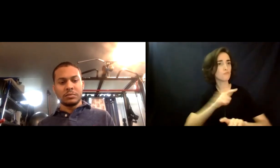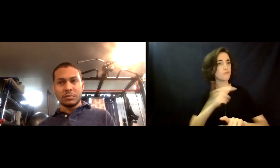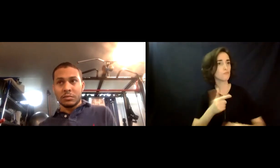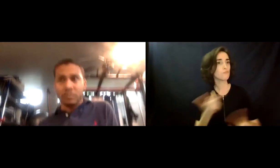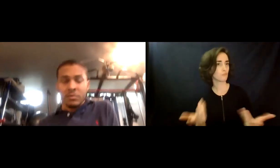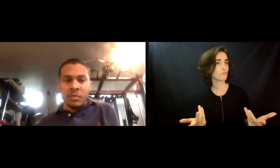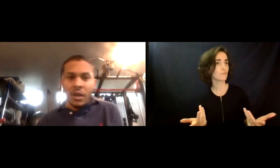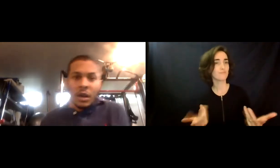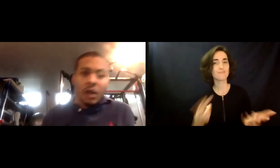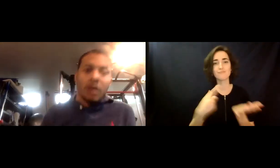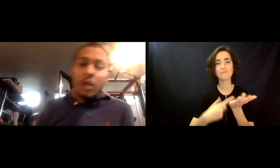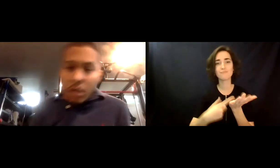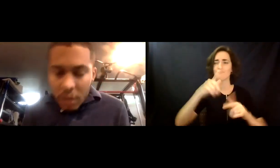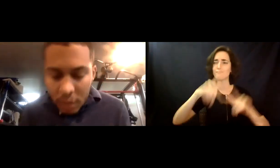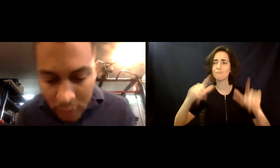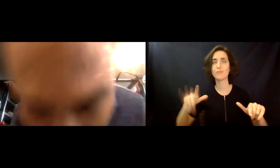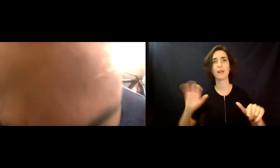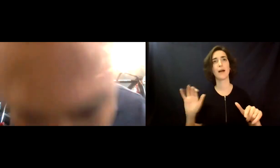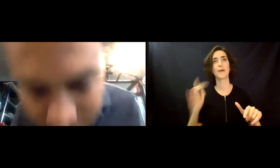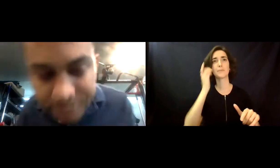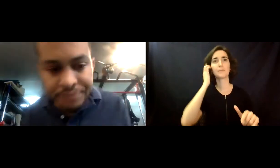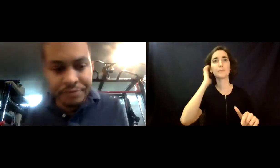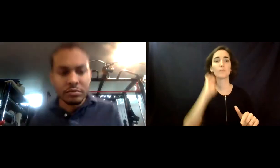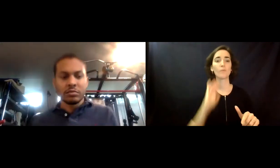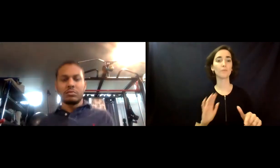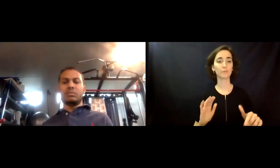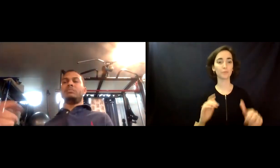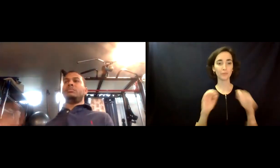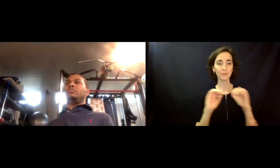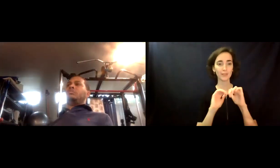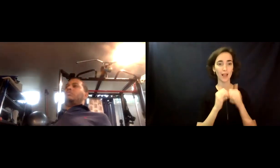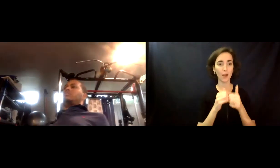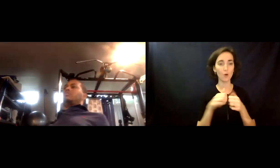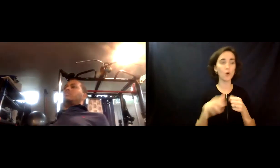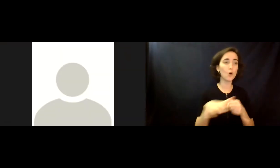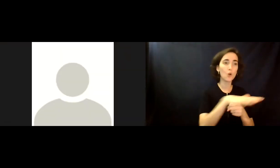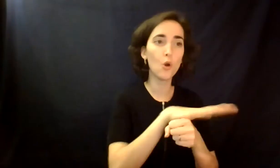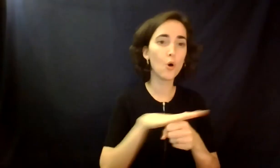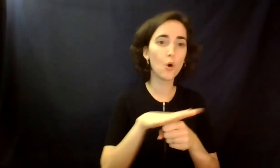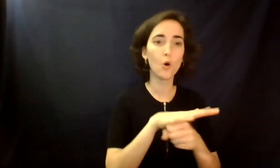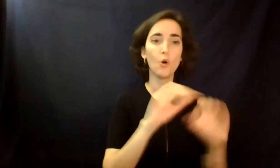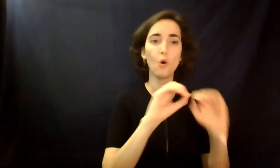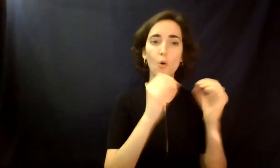various things, such as how groups, local entities, such as Rapides